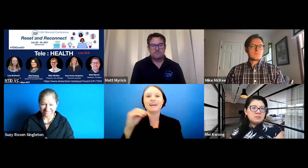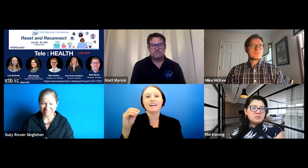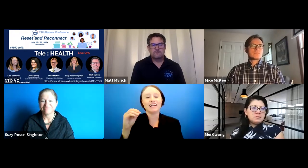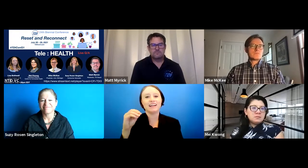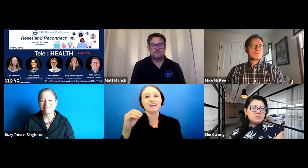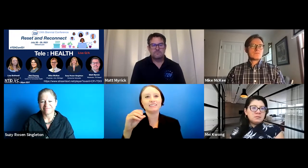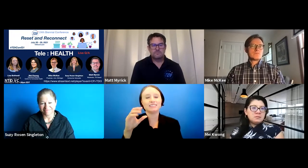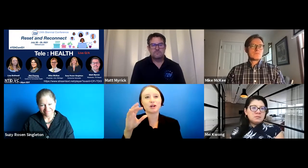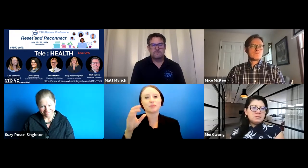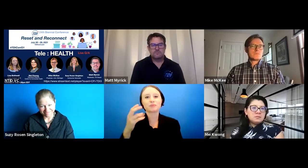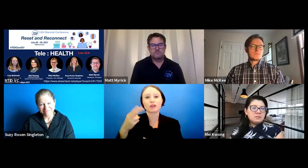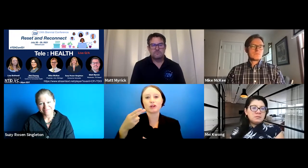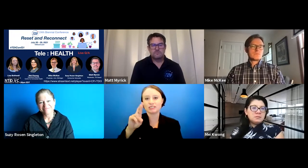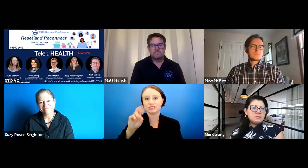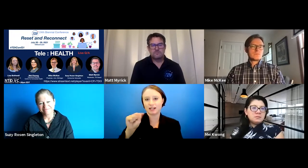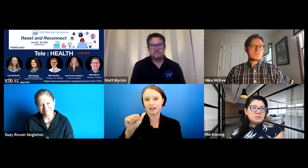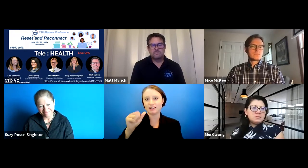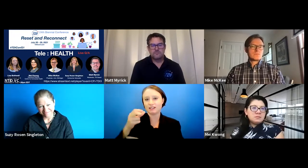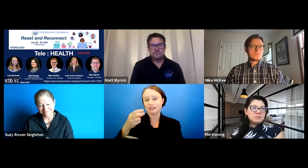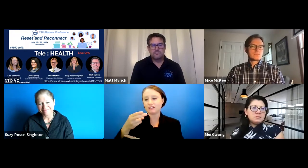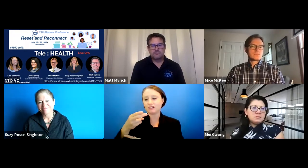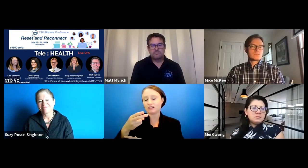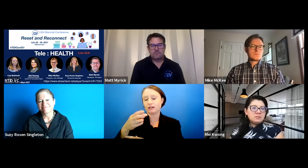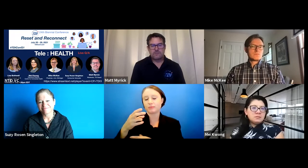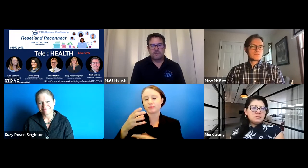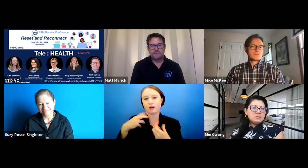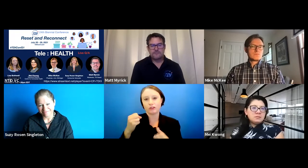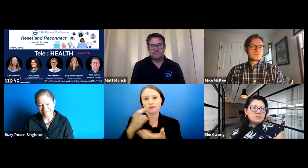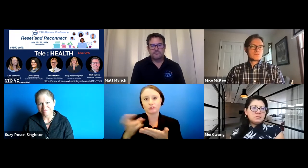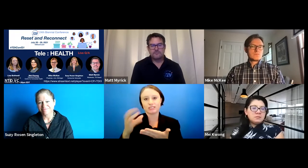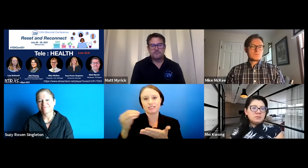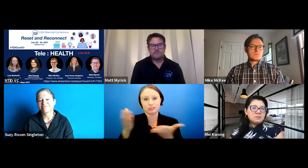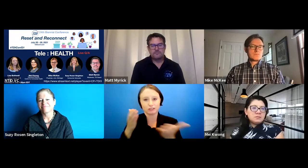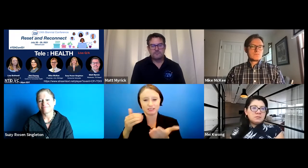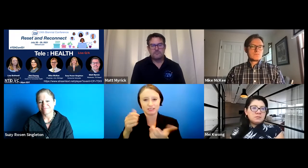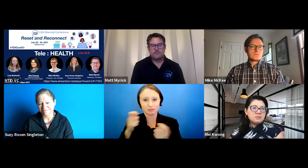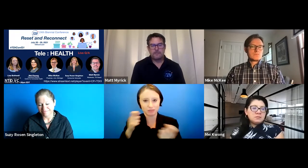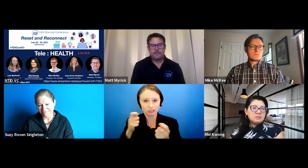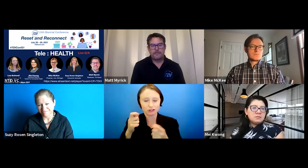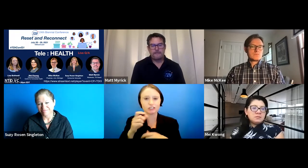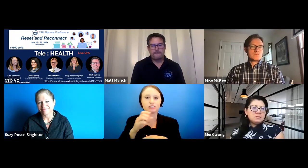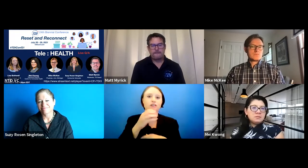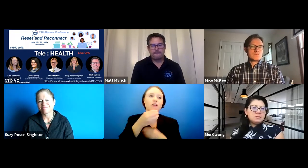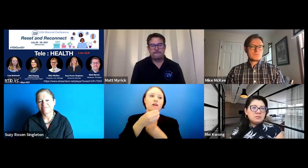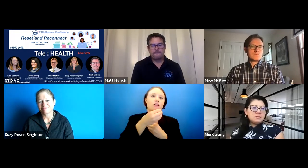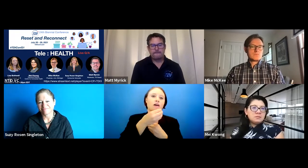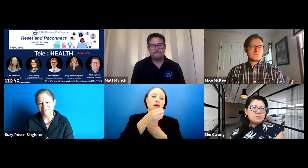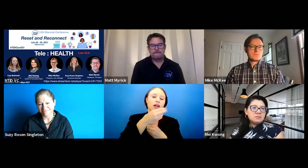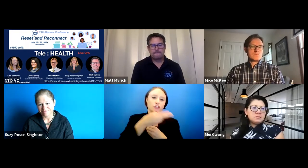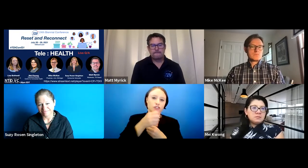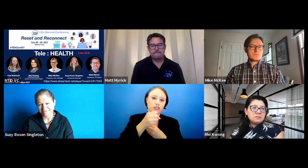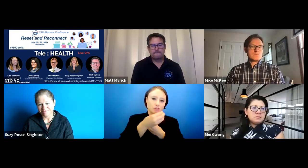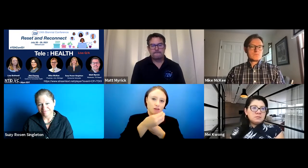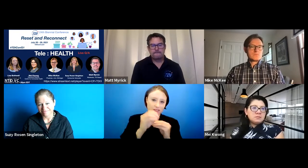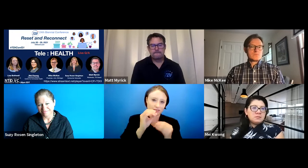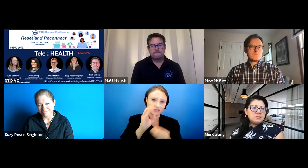agencies, including the FCC was involved, HRSA, which is the Health Resources and Services